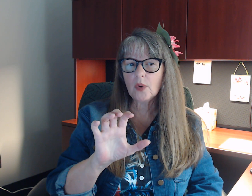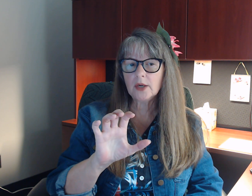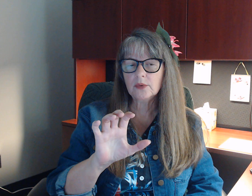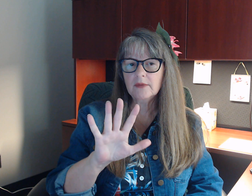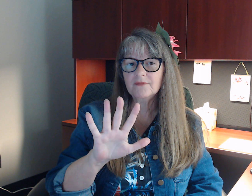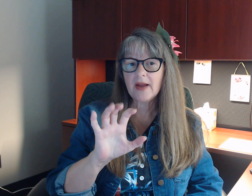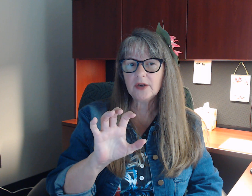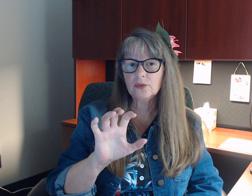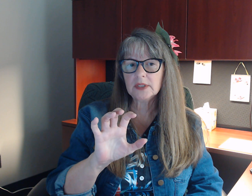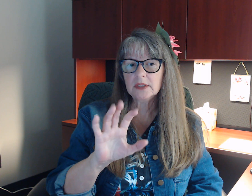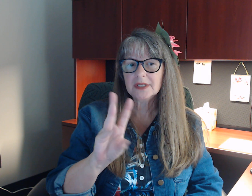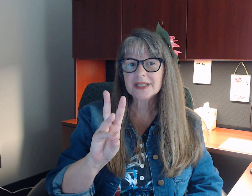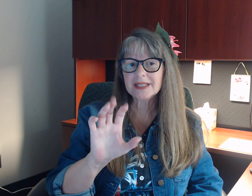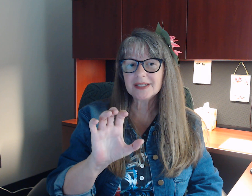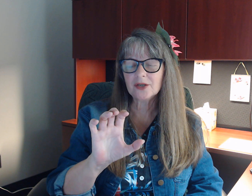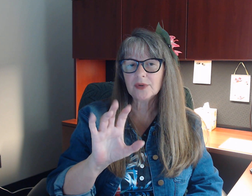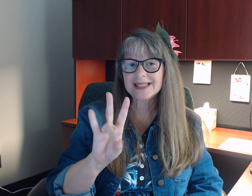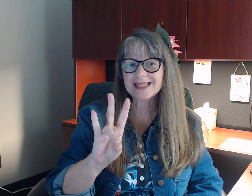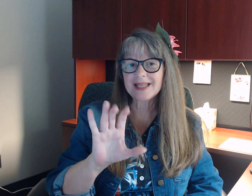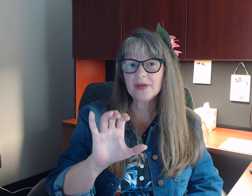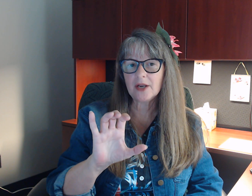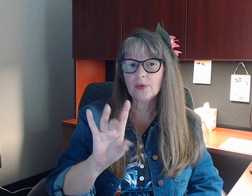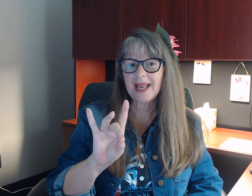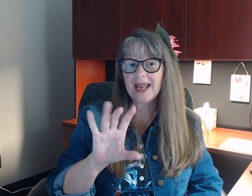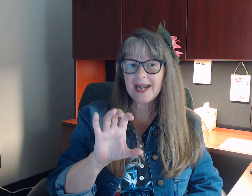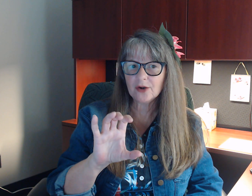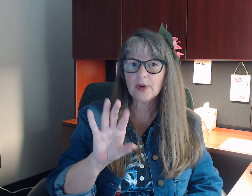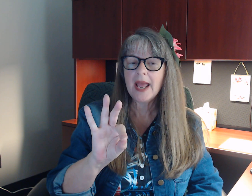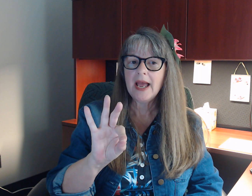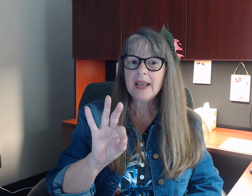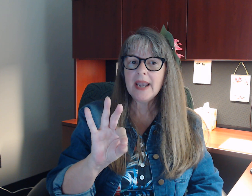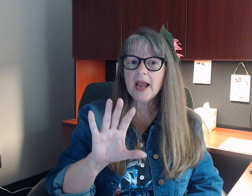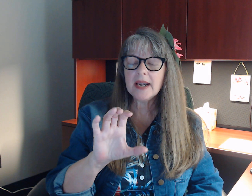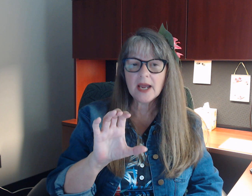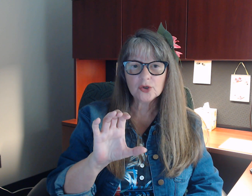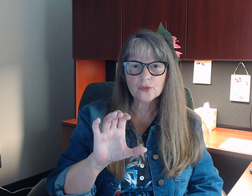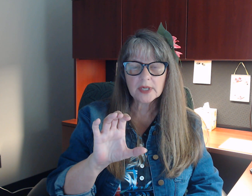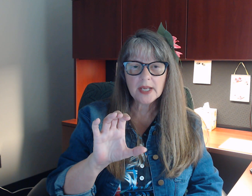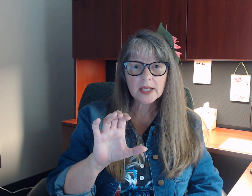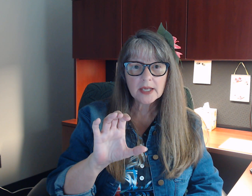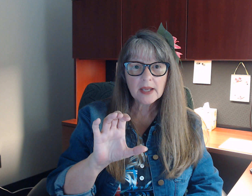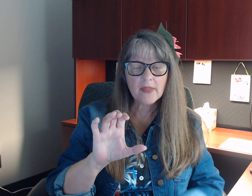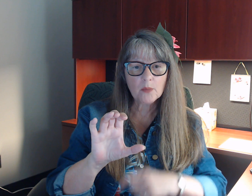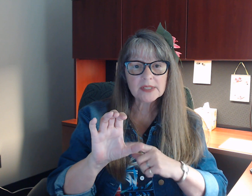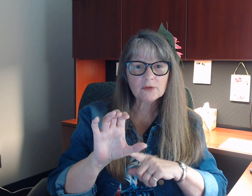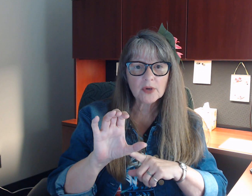400, 500, 600, 700, 800, 900, and then what's after